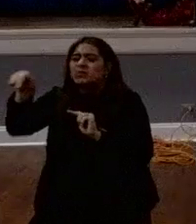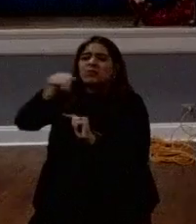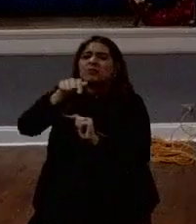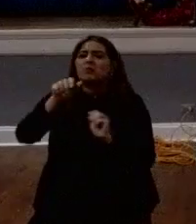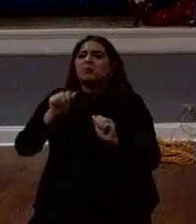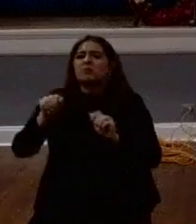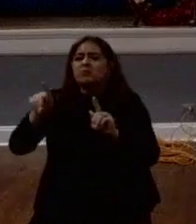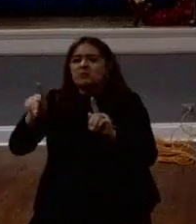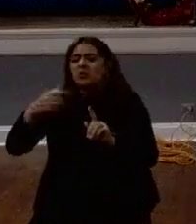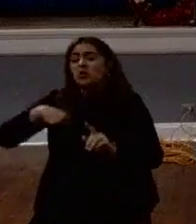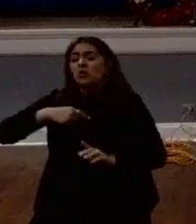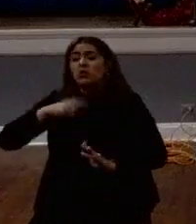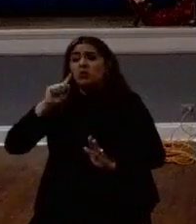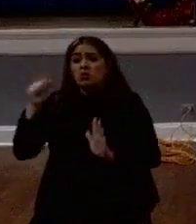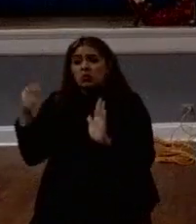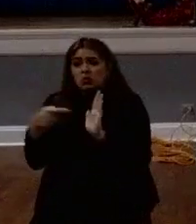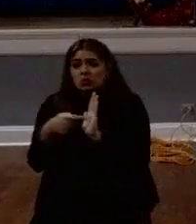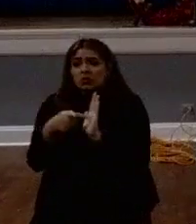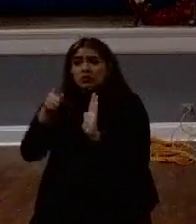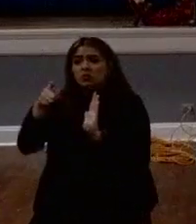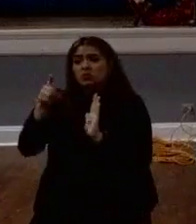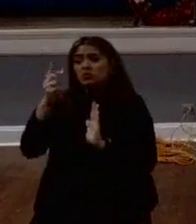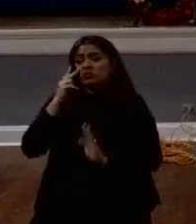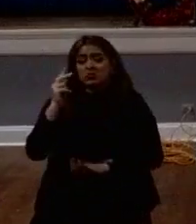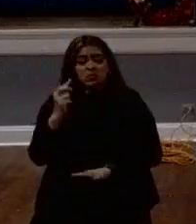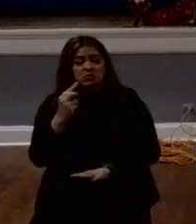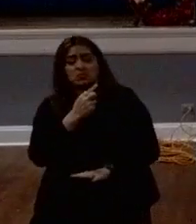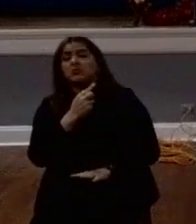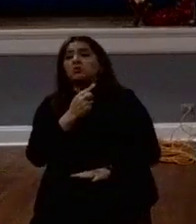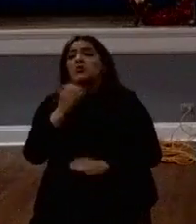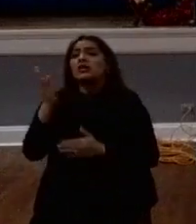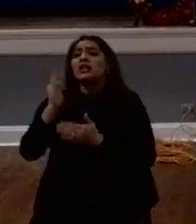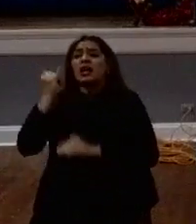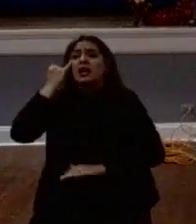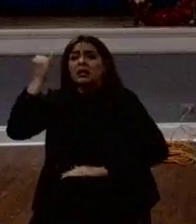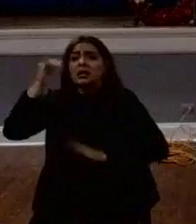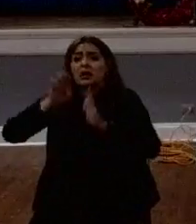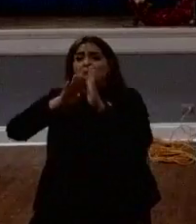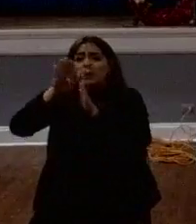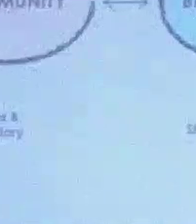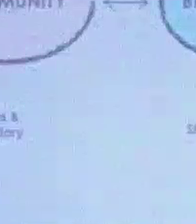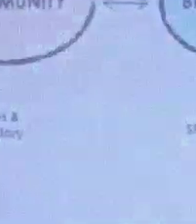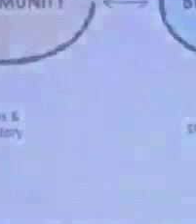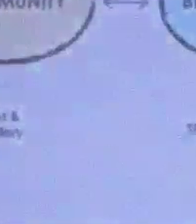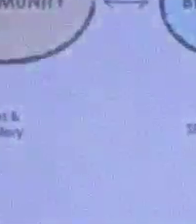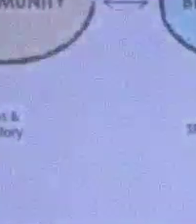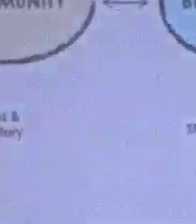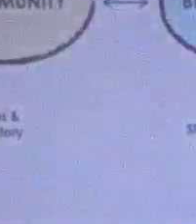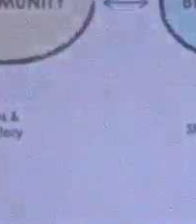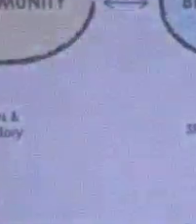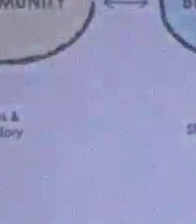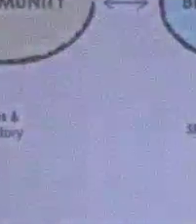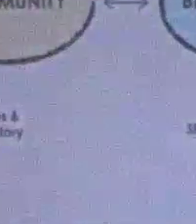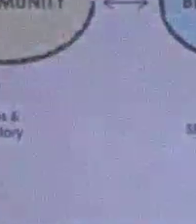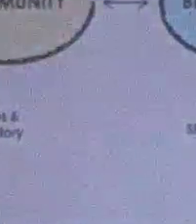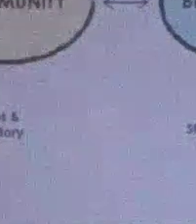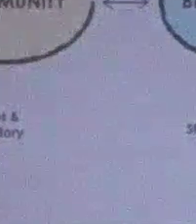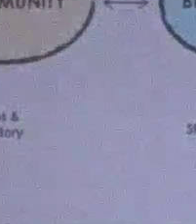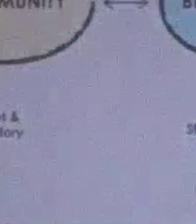And we see that as we look at the concepts that have been developed, and we kind of scribbled out at the beginning, and you'll see